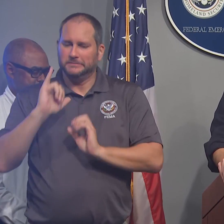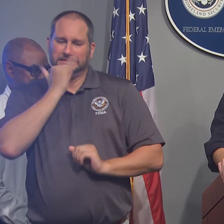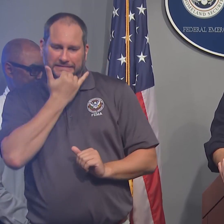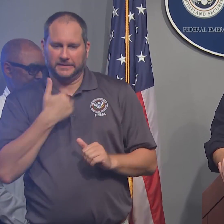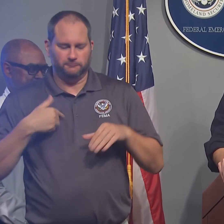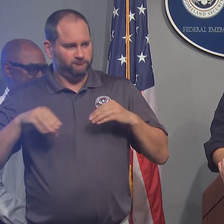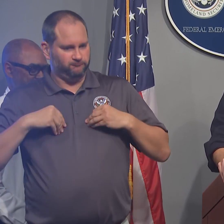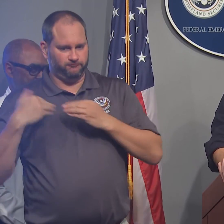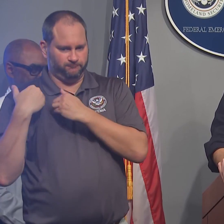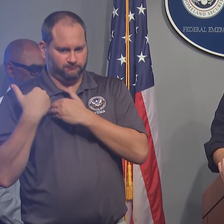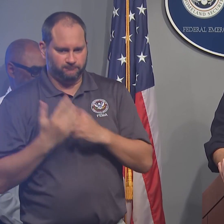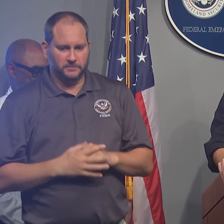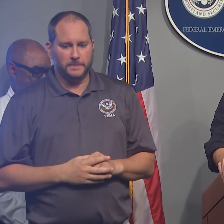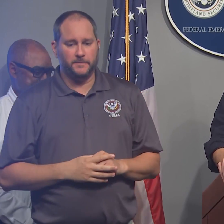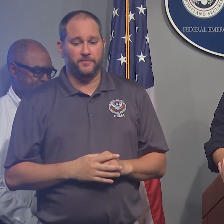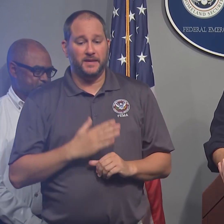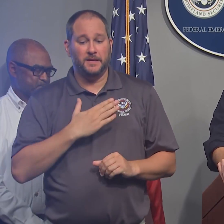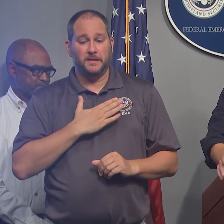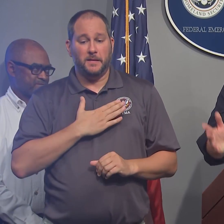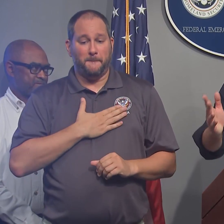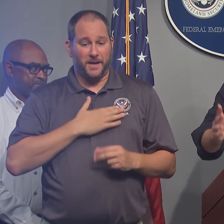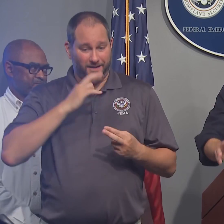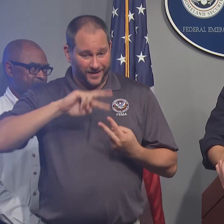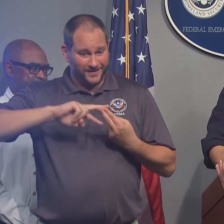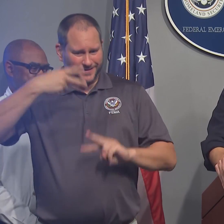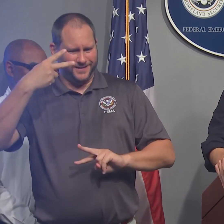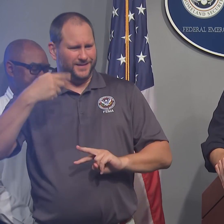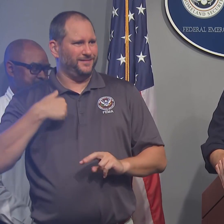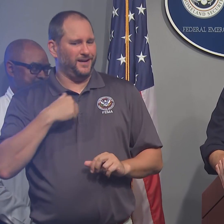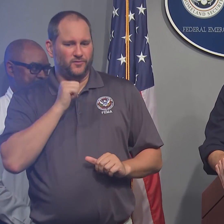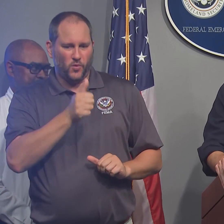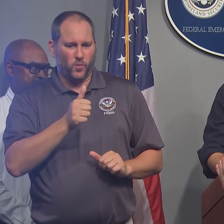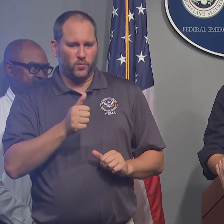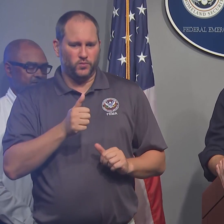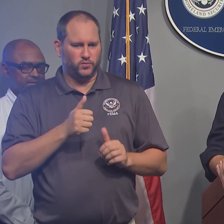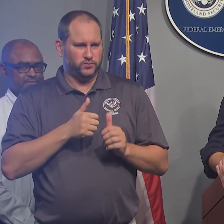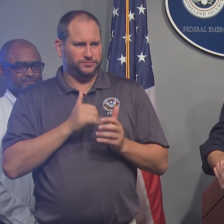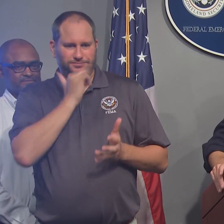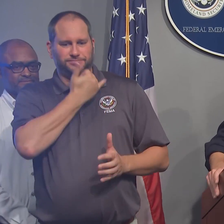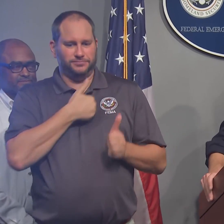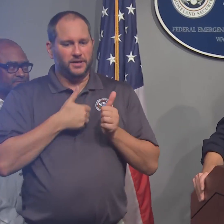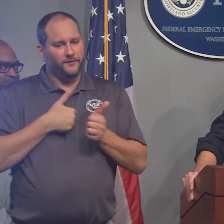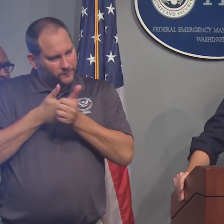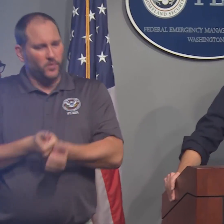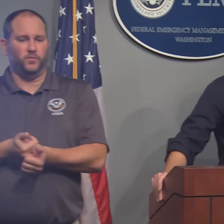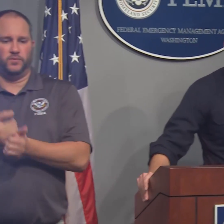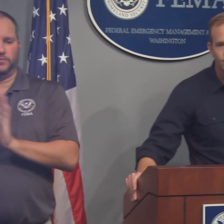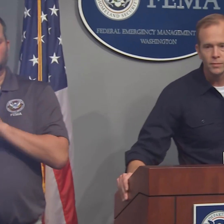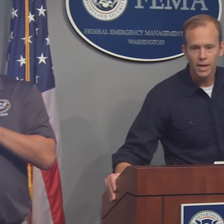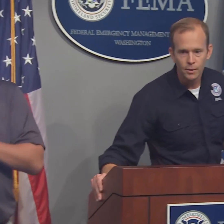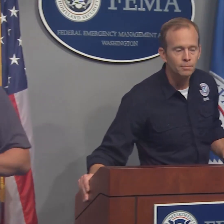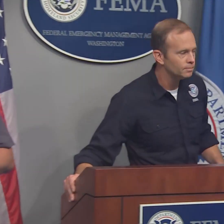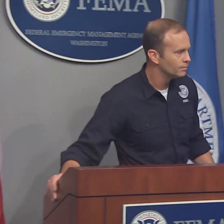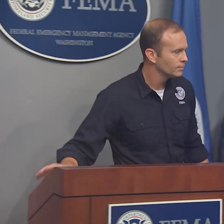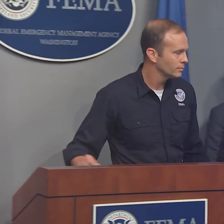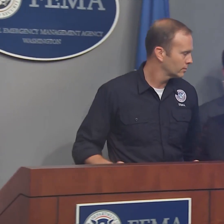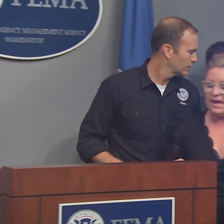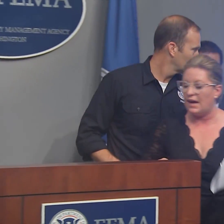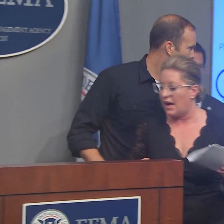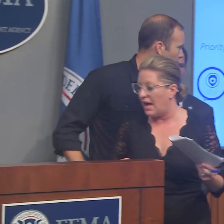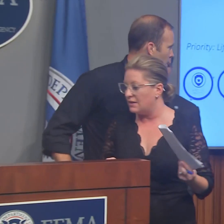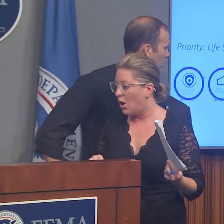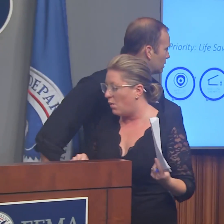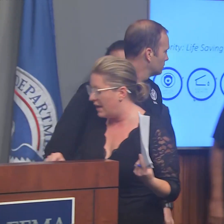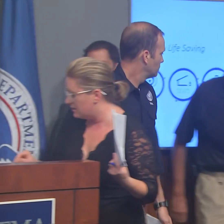my DNA, and it's not part of my track record in my whole entire career. So we'll work with the OIG to get anything corrected. Thank you, everybody. That's all we have time for